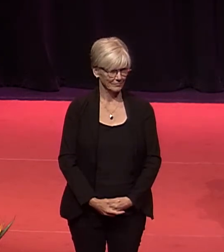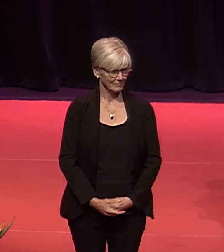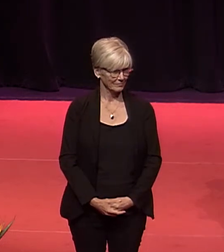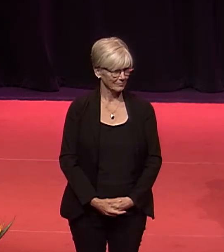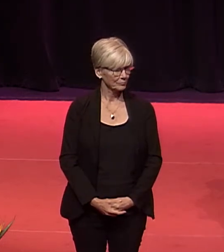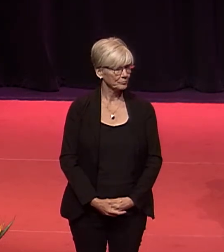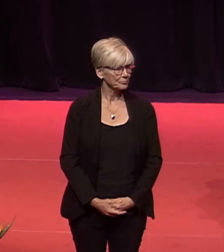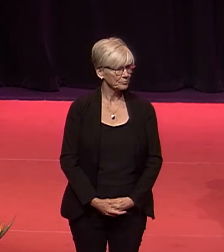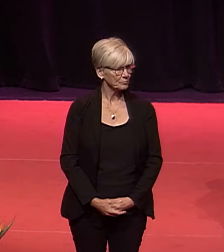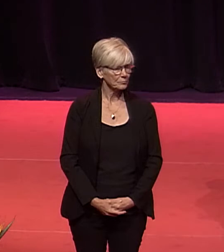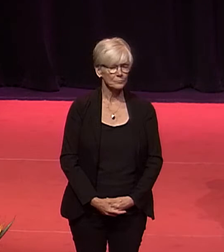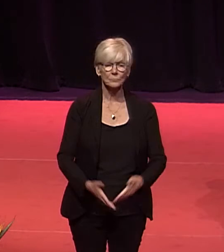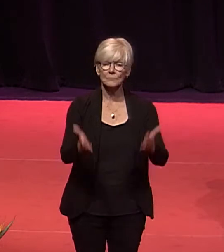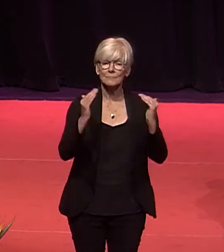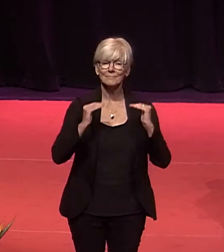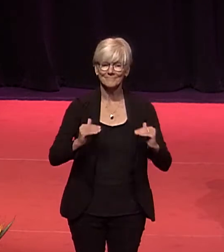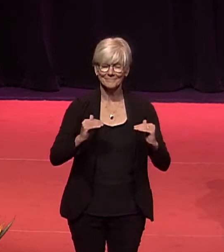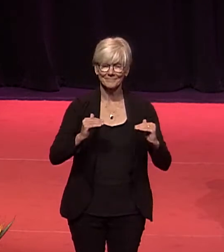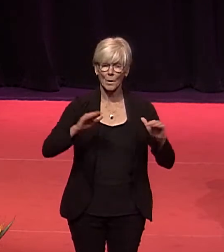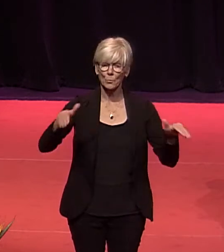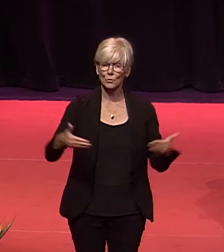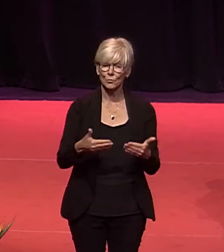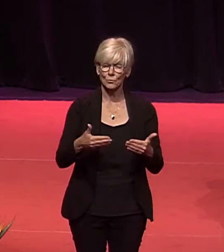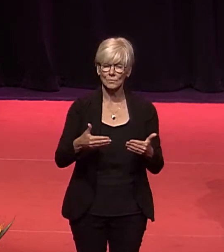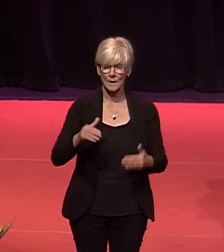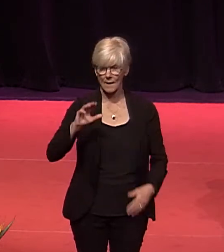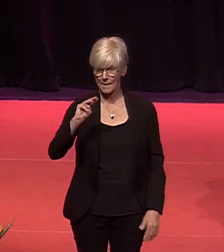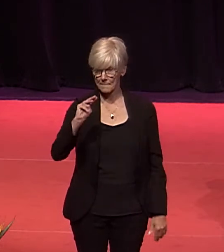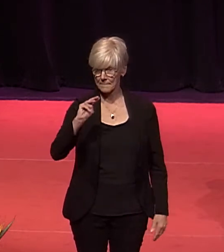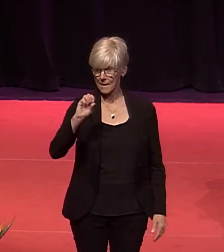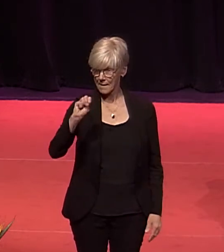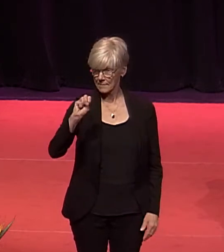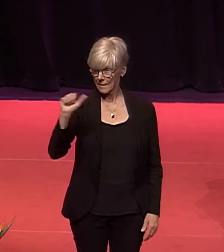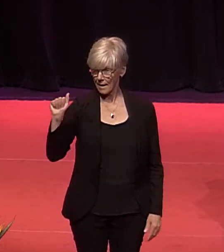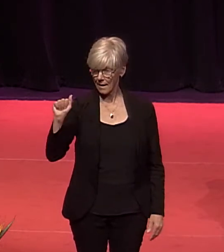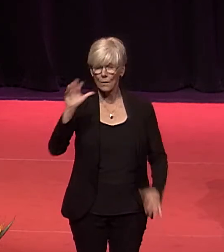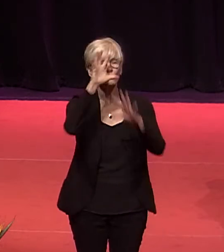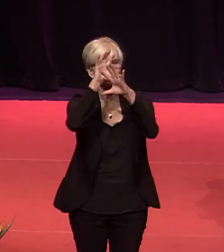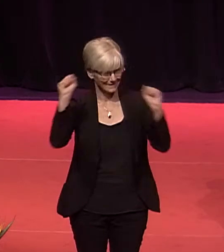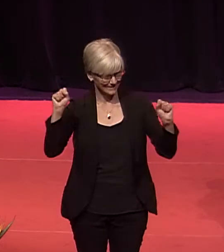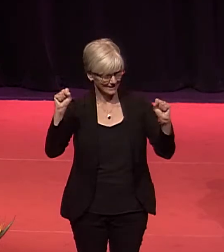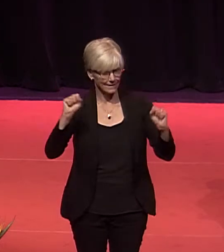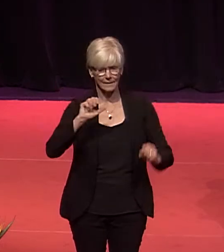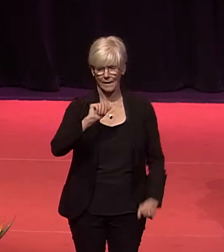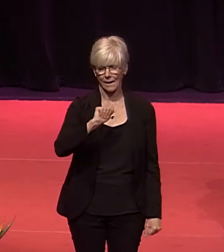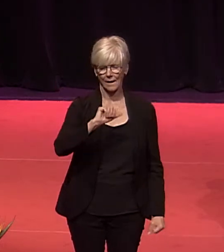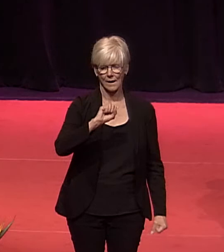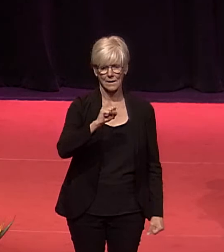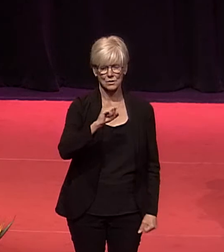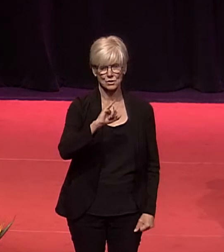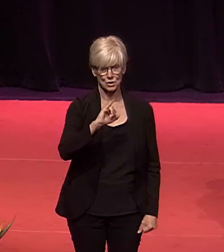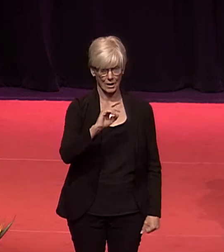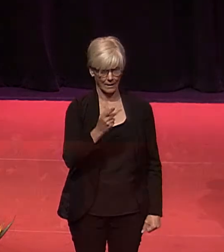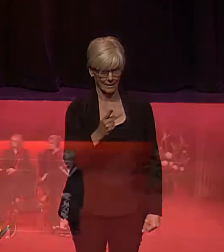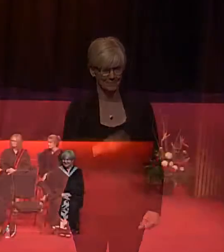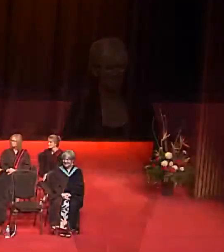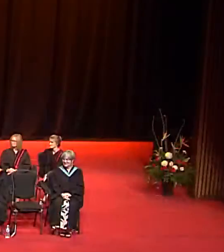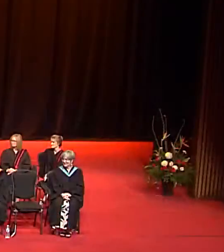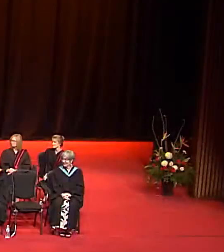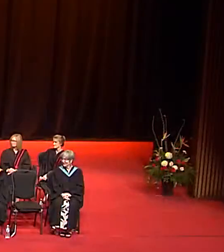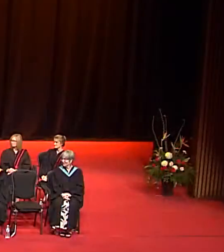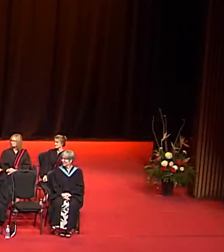I would now like to introduce Ashik, President of the Mohawk Students Association, who will bring greetings to the graduating class.